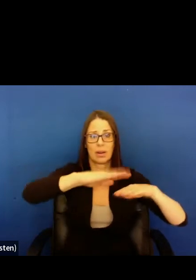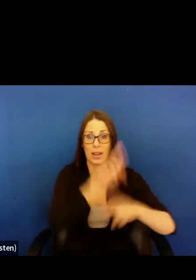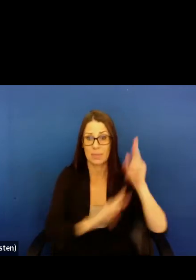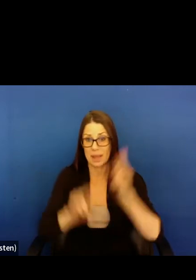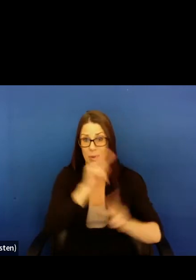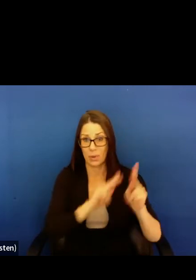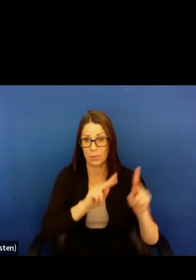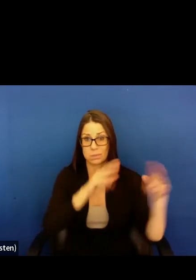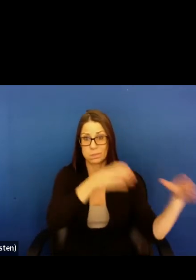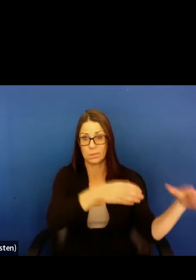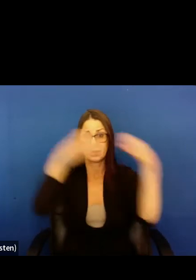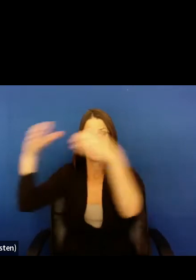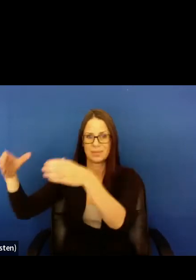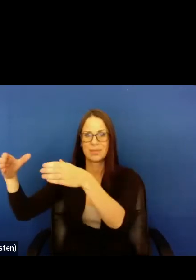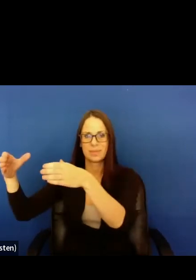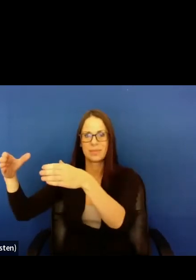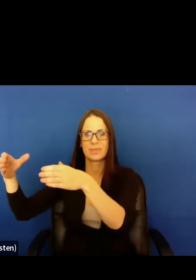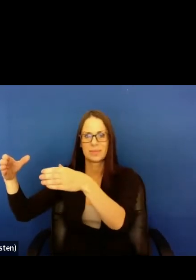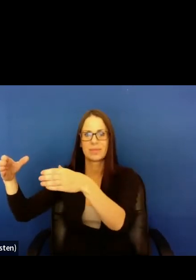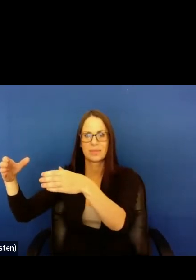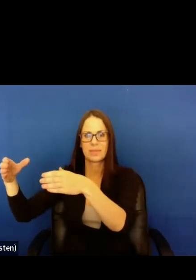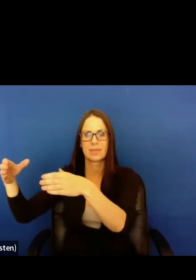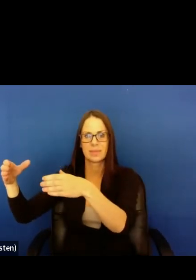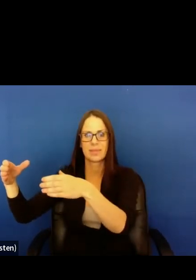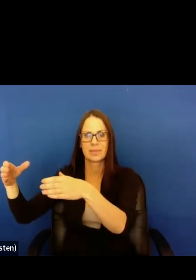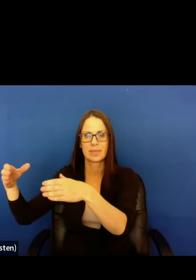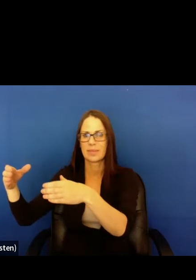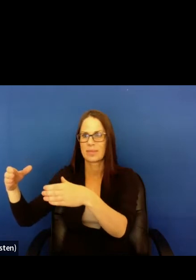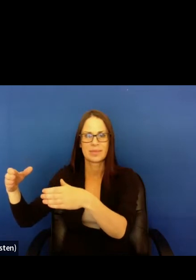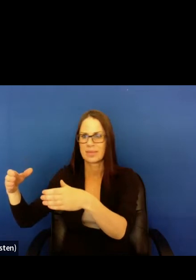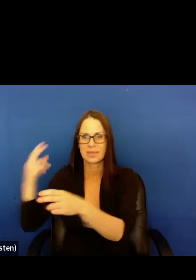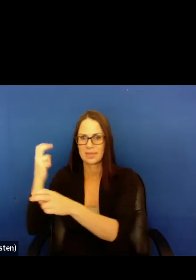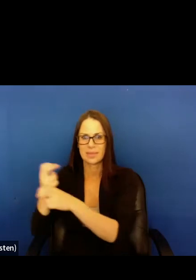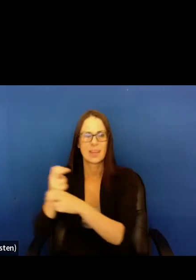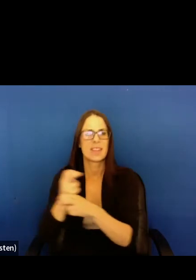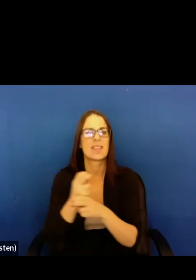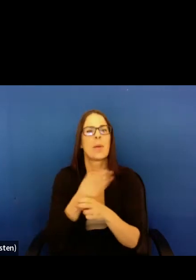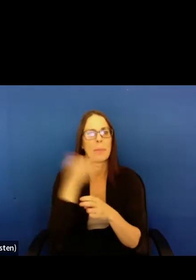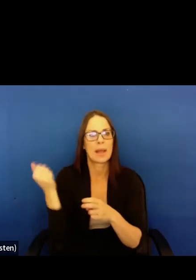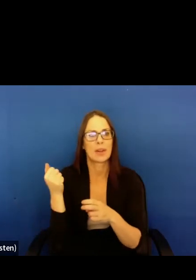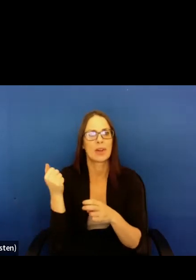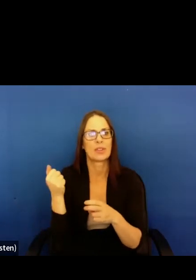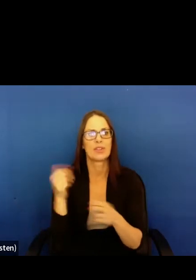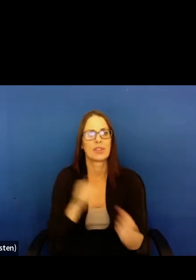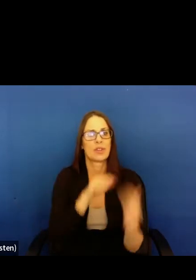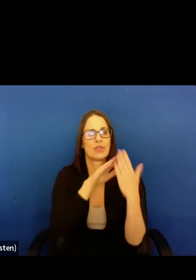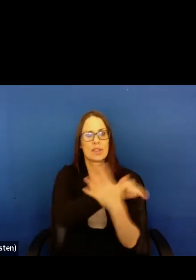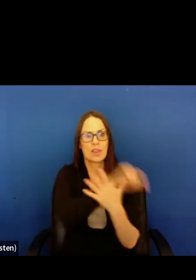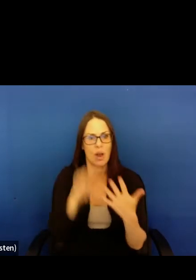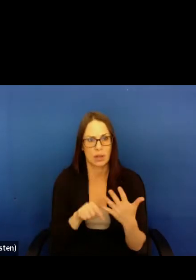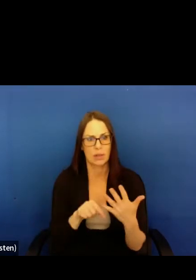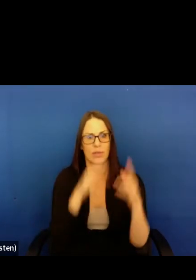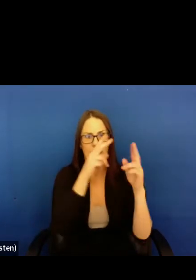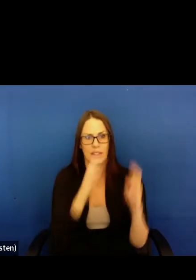to do any other modification. So why not tackle all of these issues that have been on our list that will